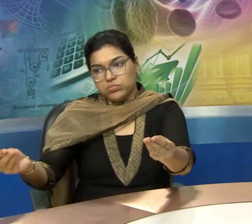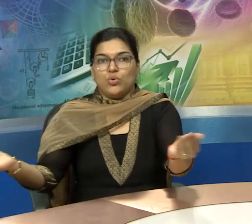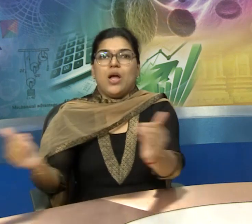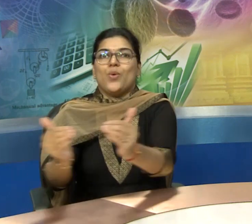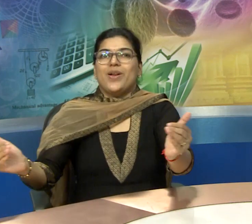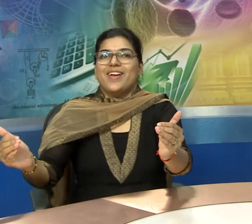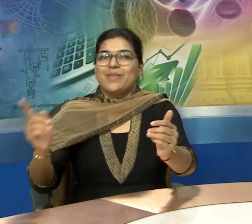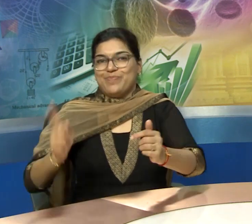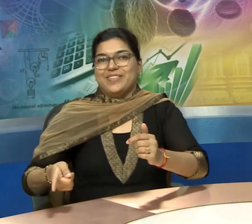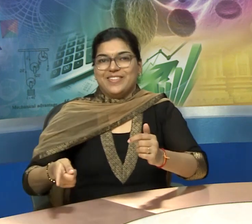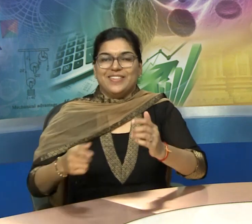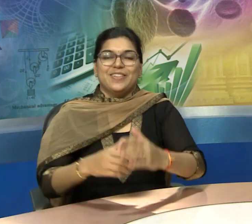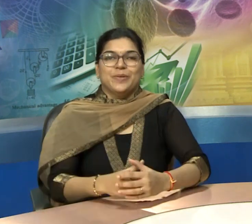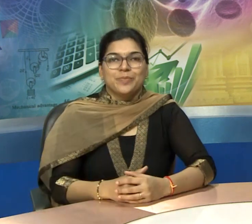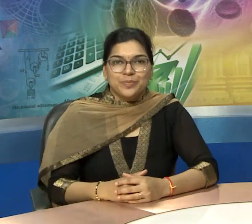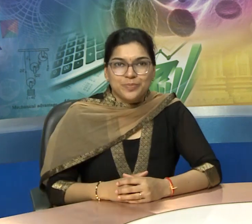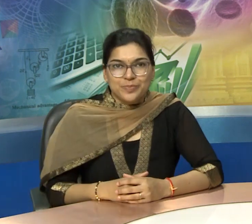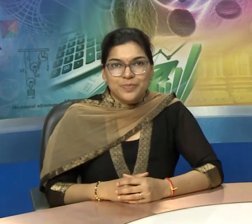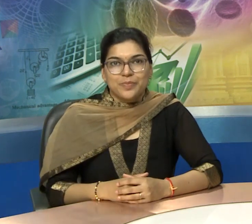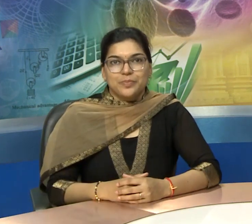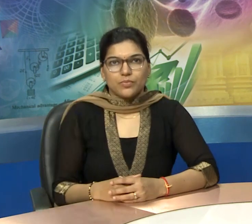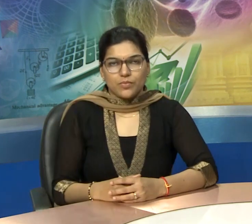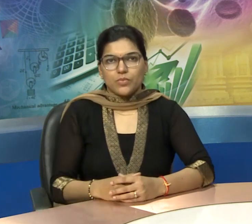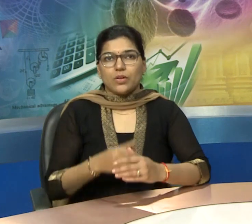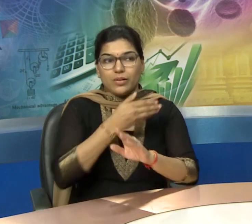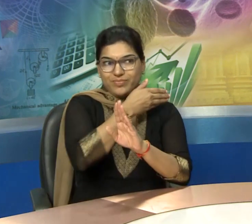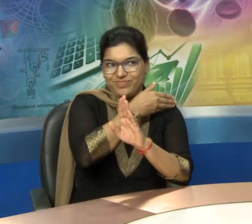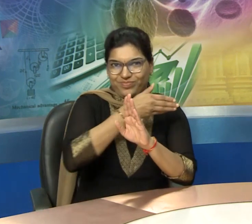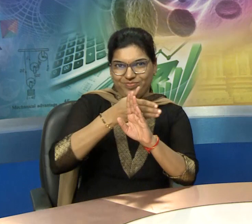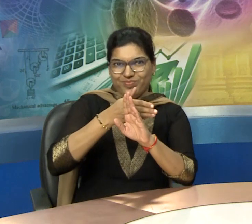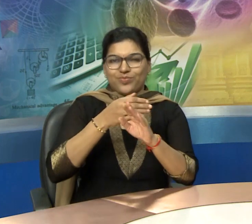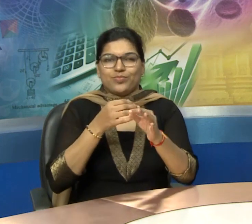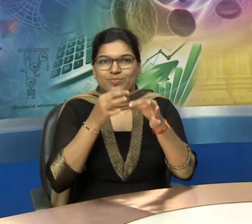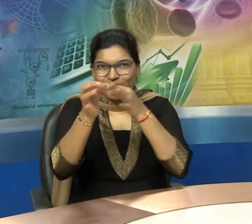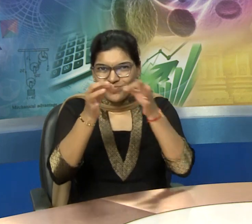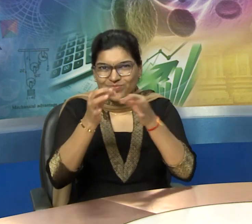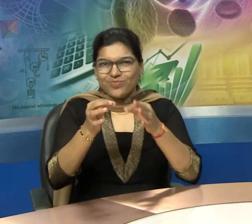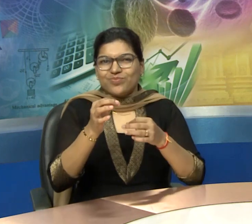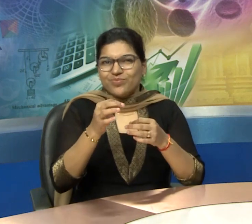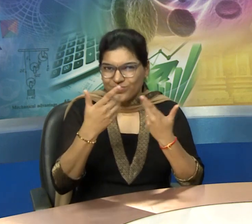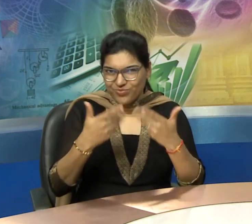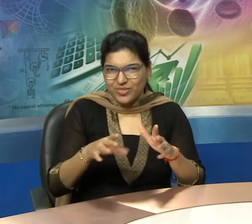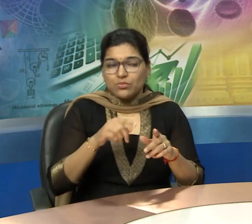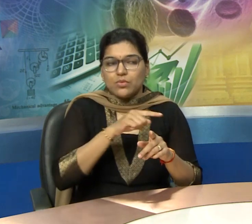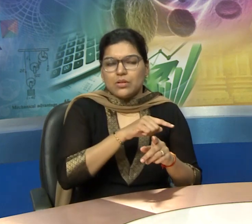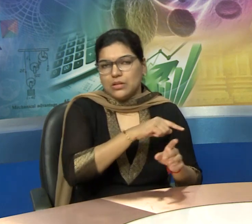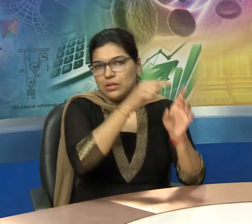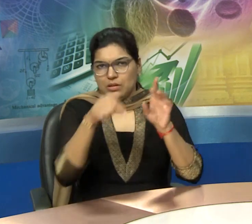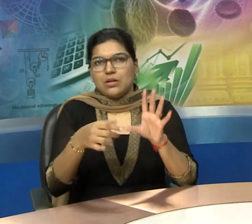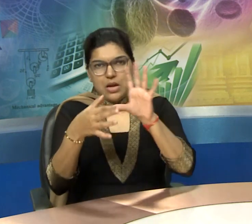the information dissemination is unbiased. So far, we have discussed all the